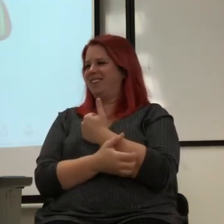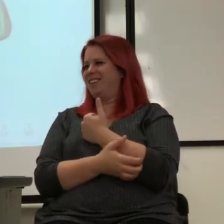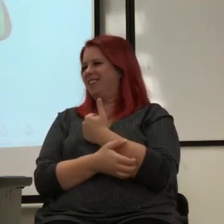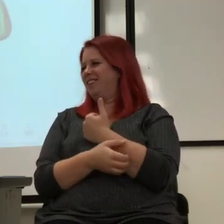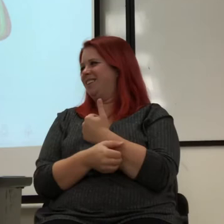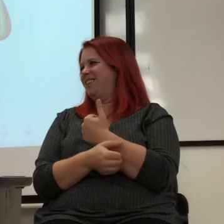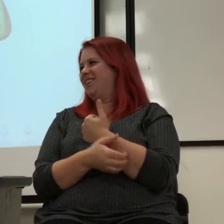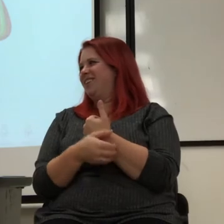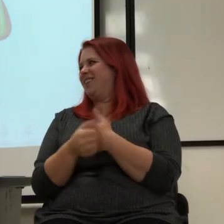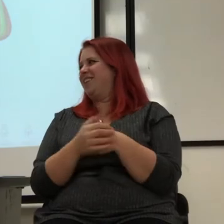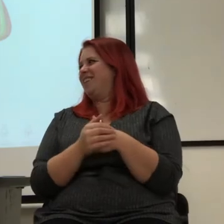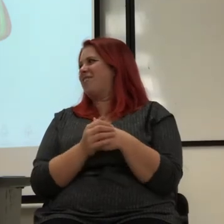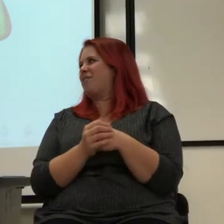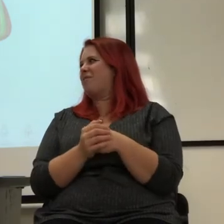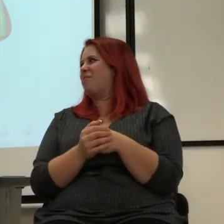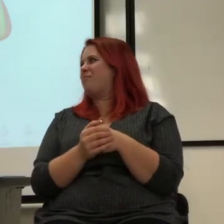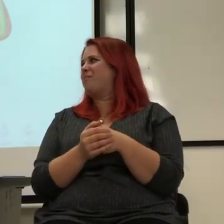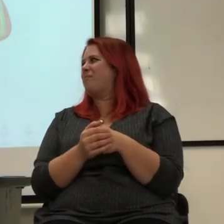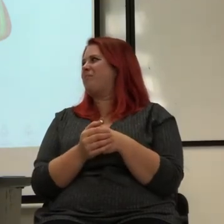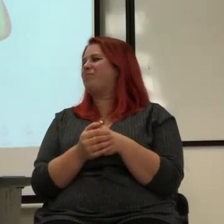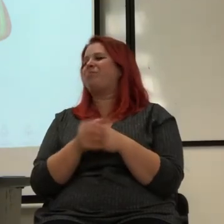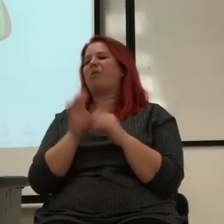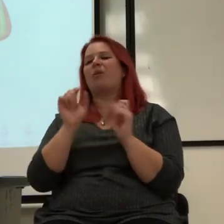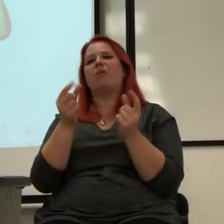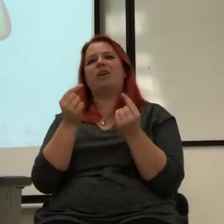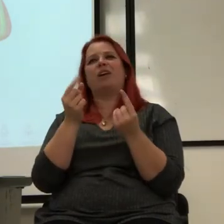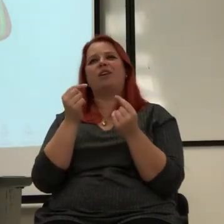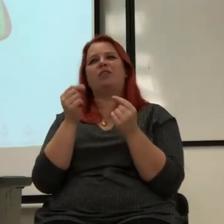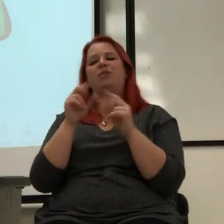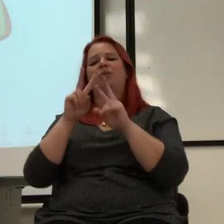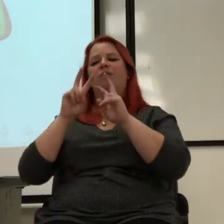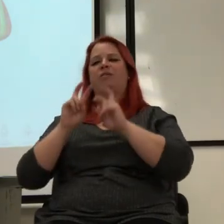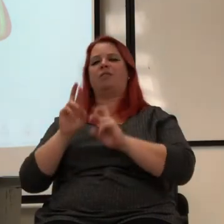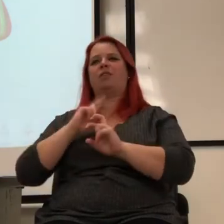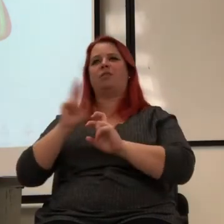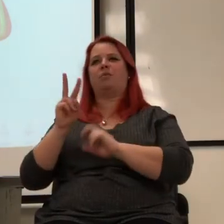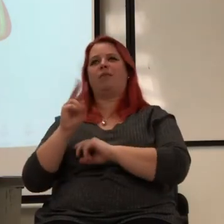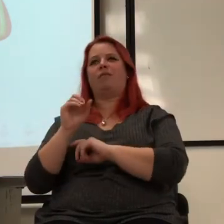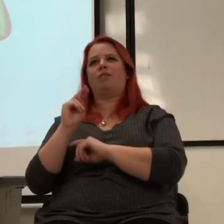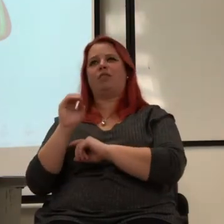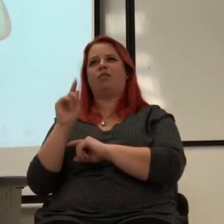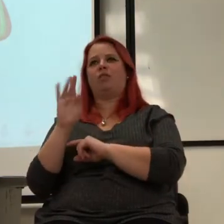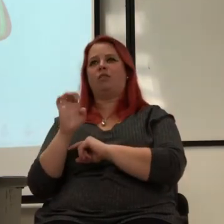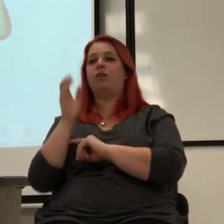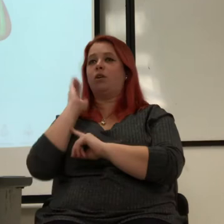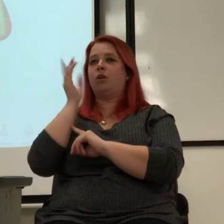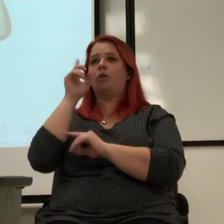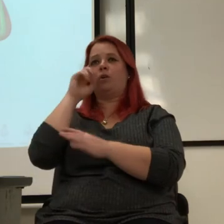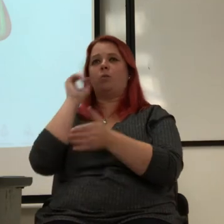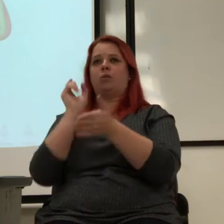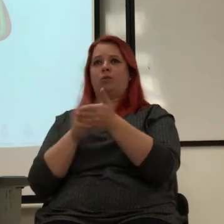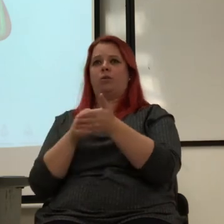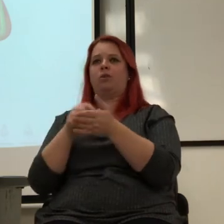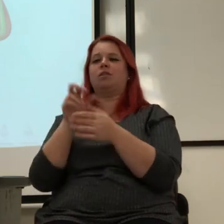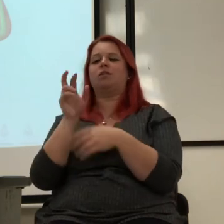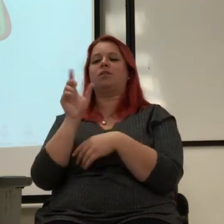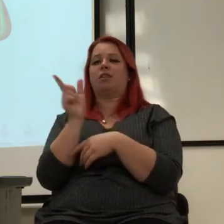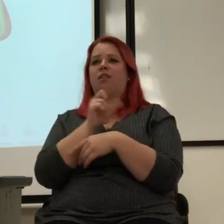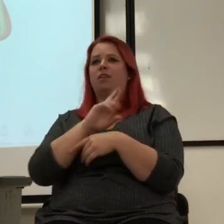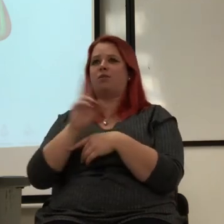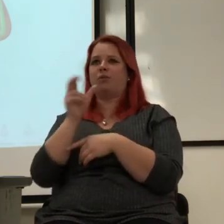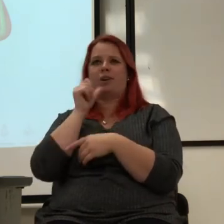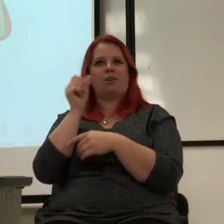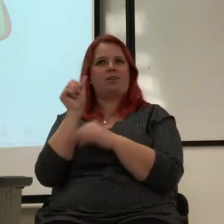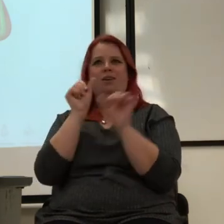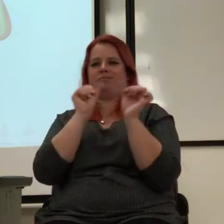So what you could do to look at the right ventricle is notice that the right, okay, you will notice right and left ventricle, they're not the